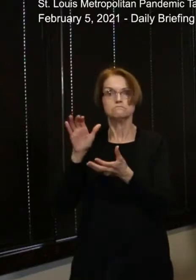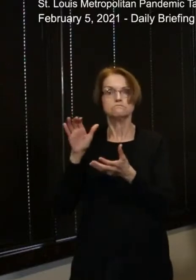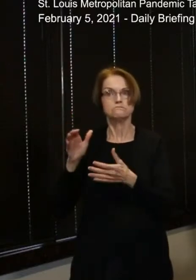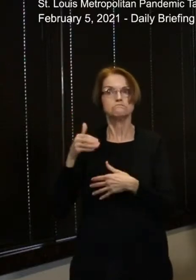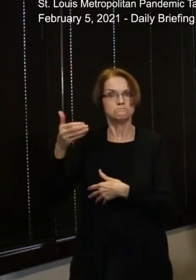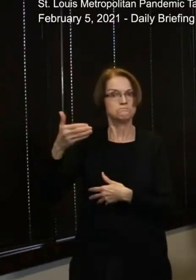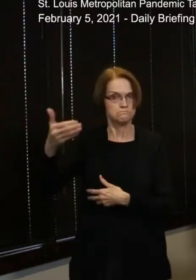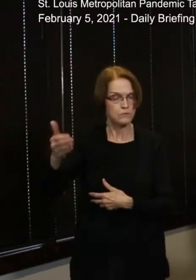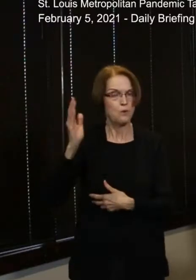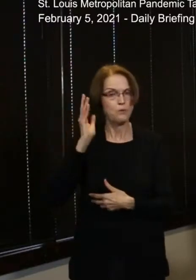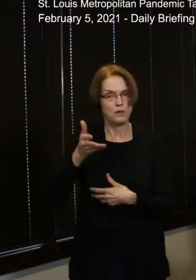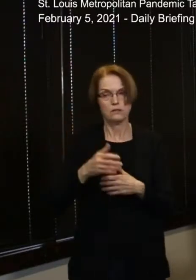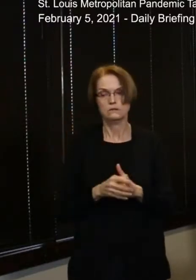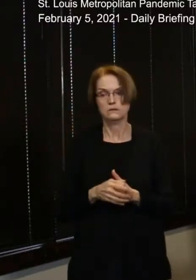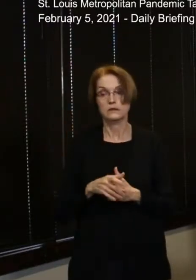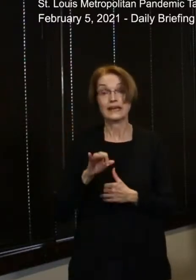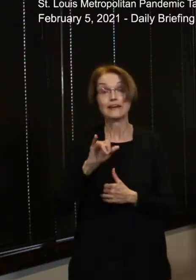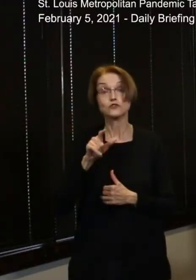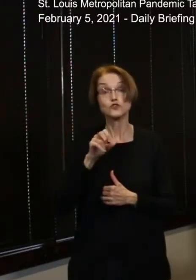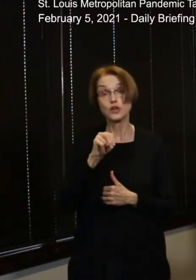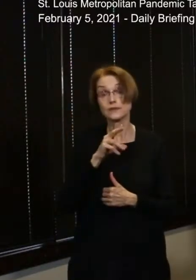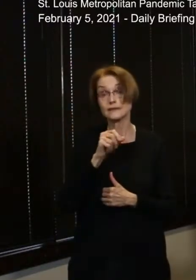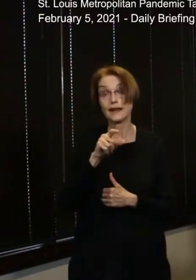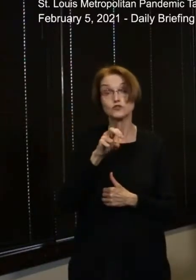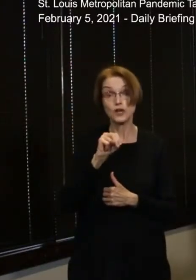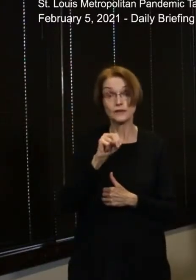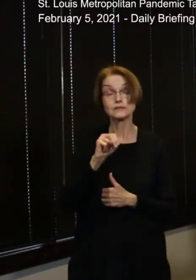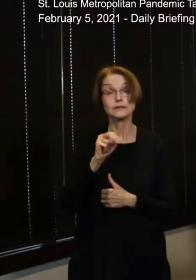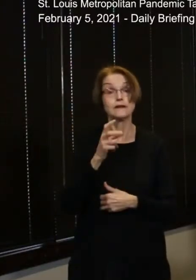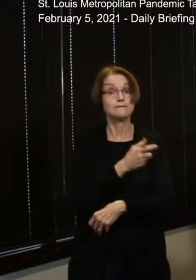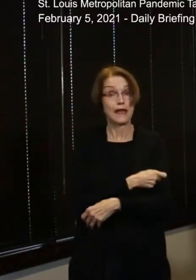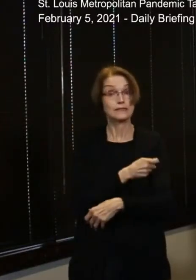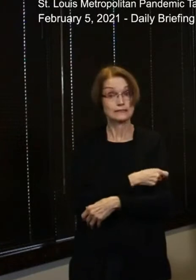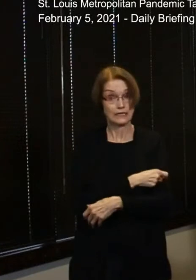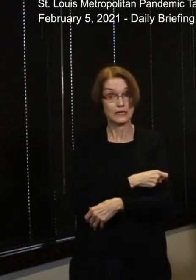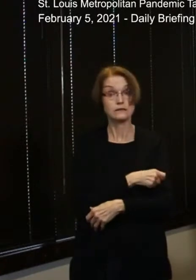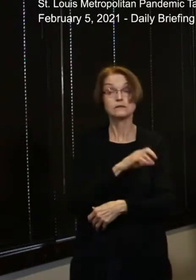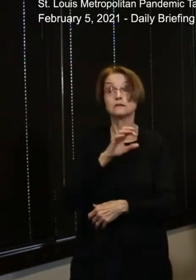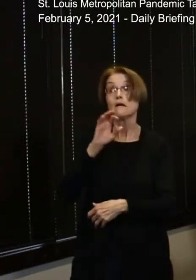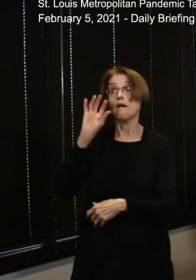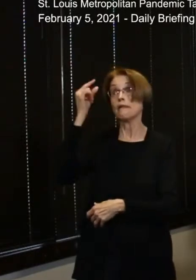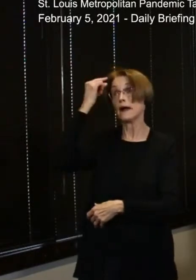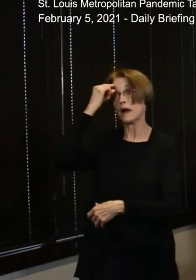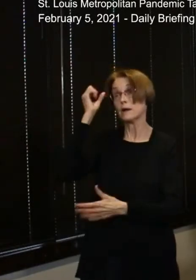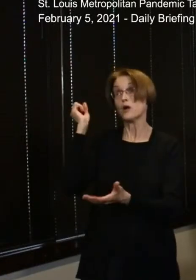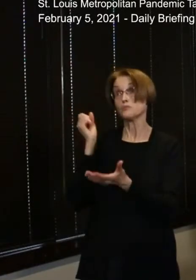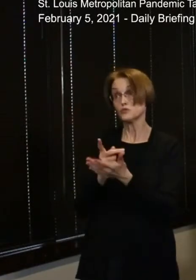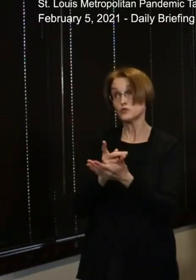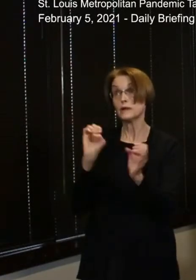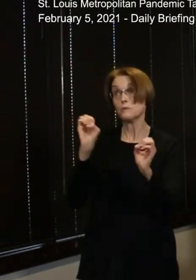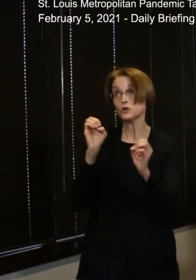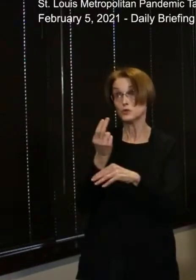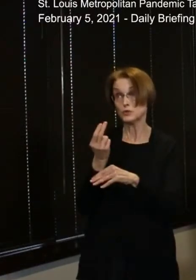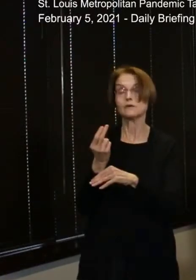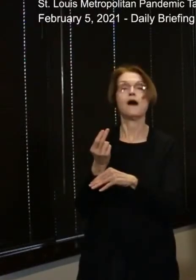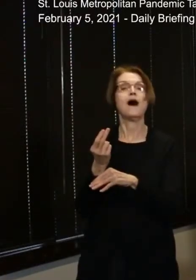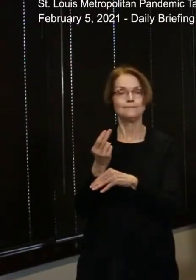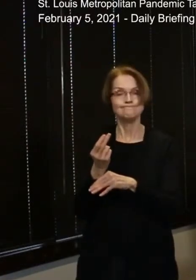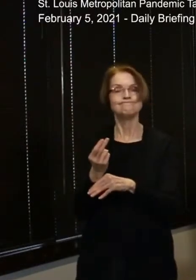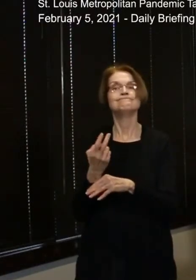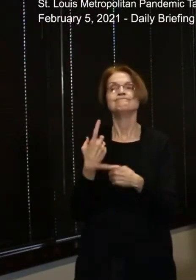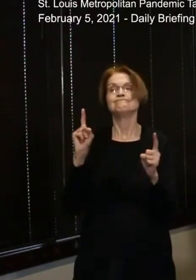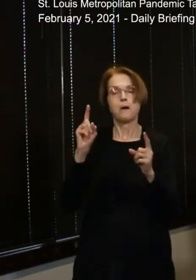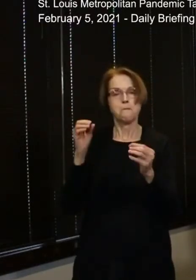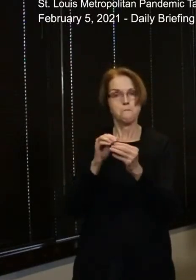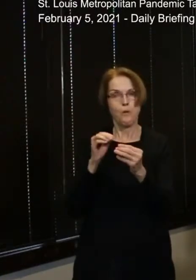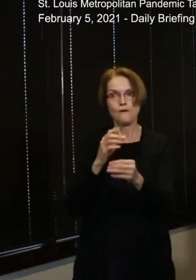on. If that Johnson & Johnson vaccine does get emergency use authorization, that's more vaccine that's going to be coming